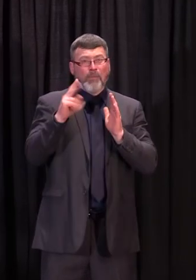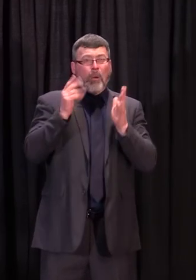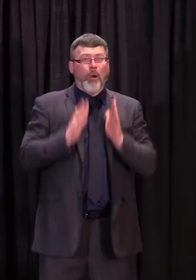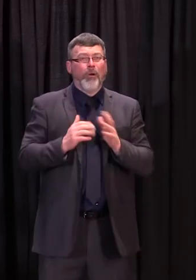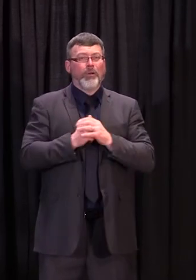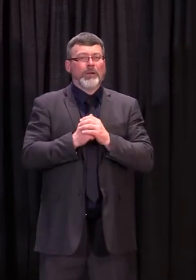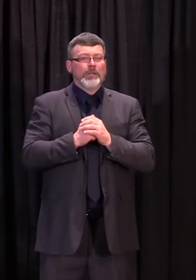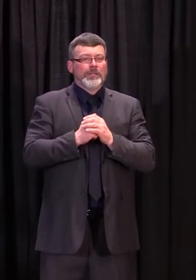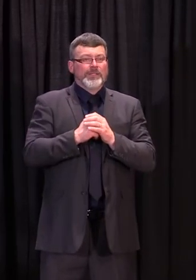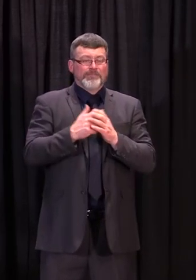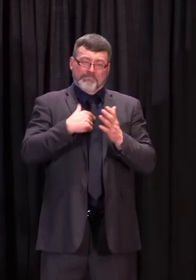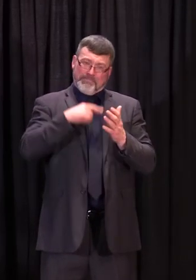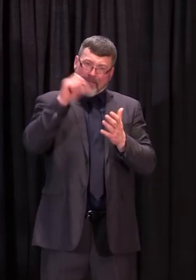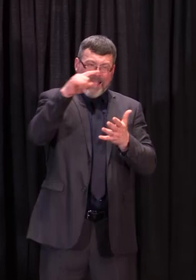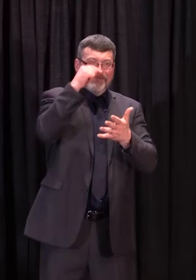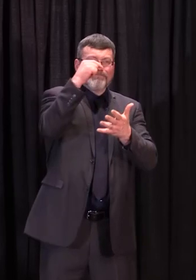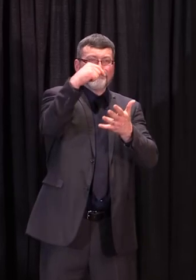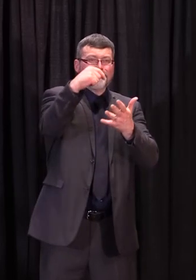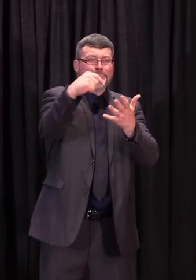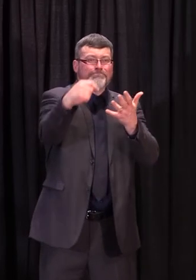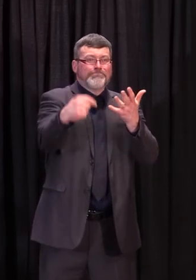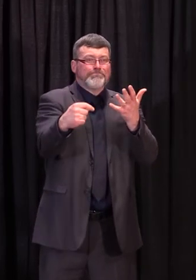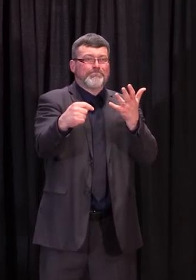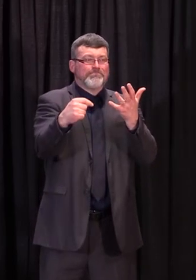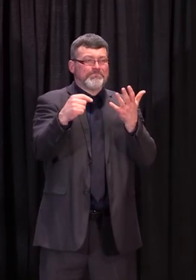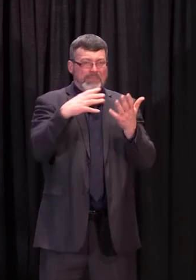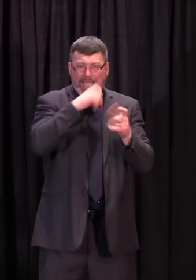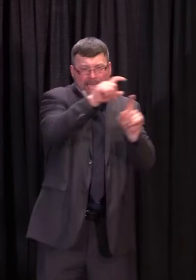here's my ask of each and every one of you.